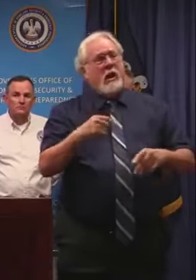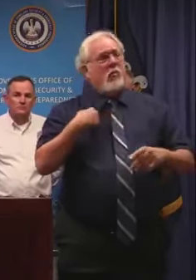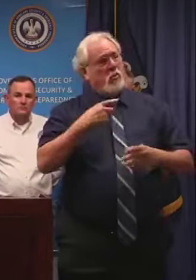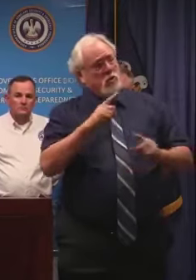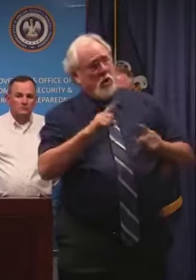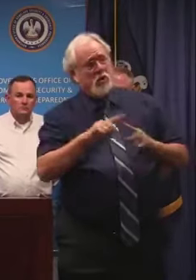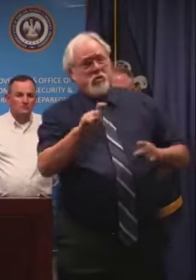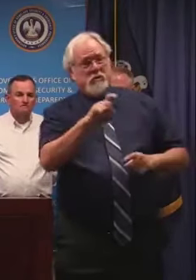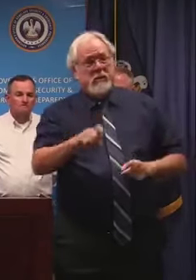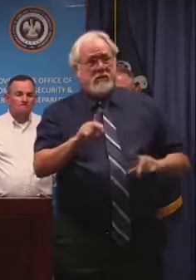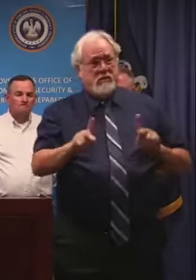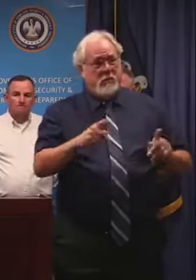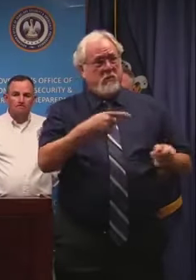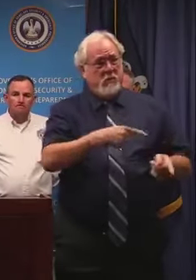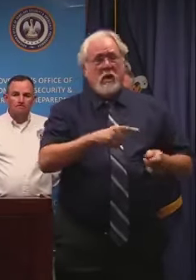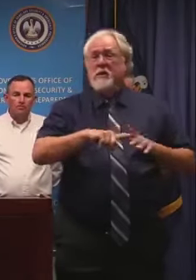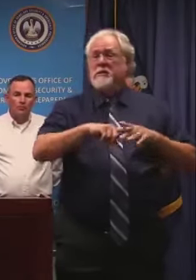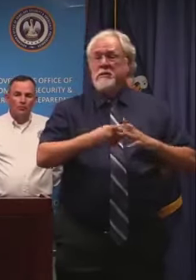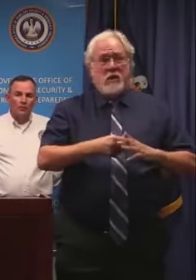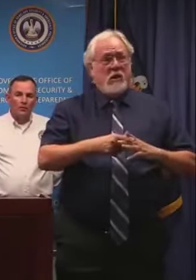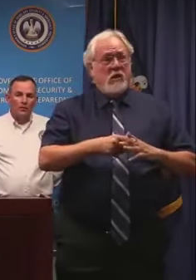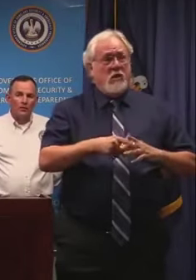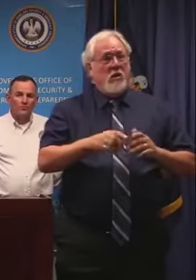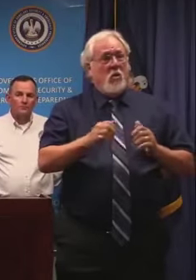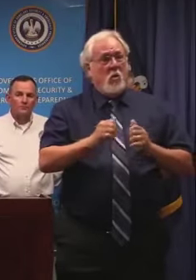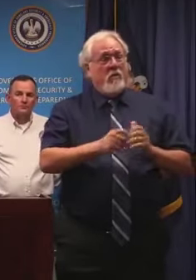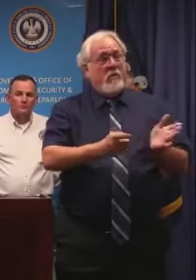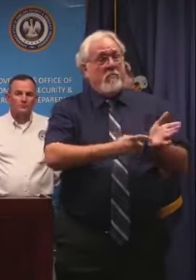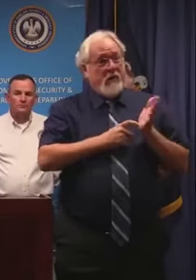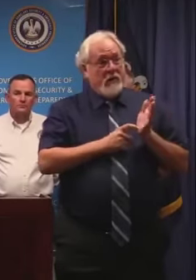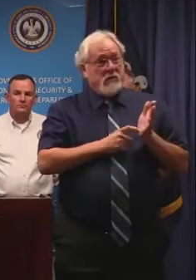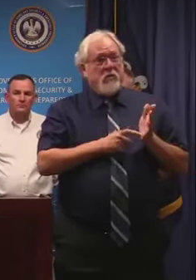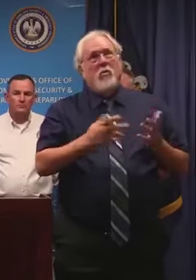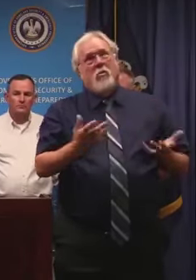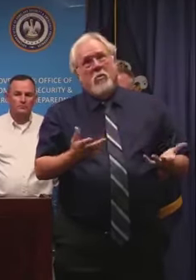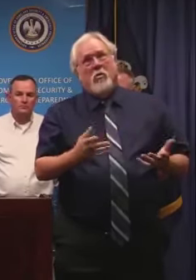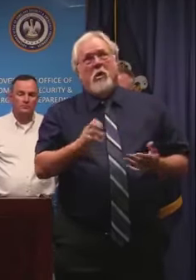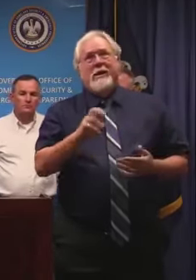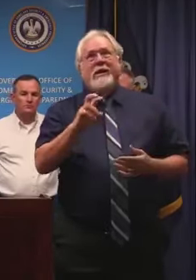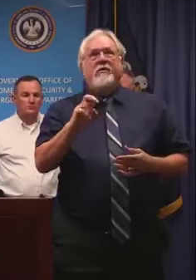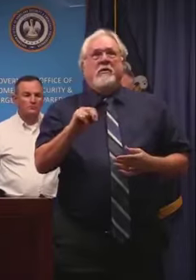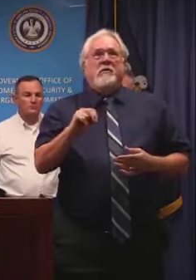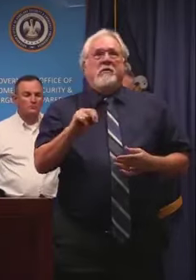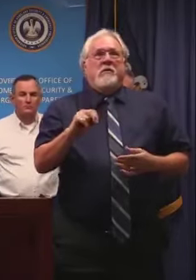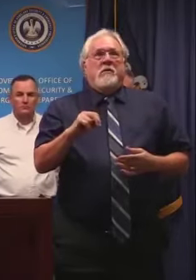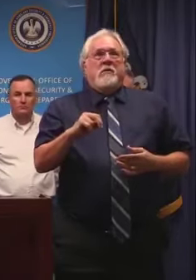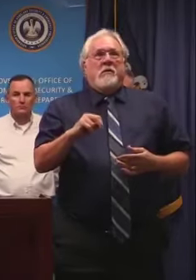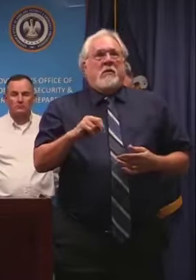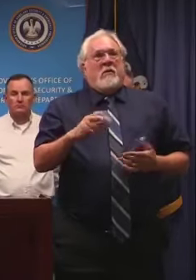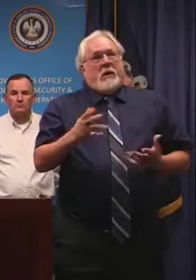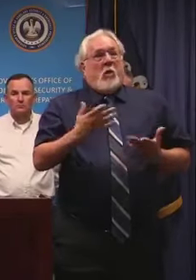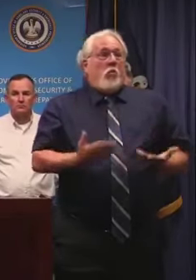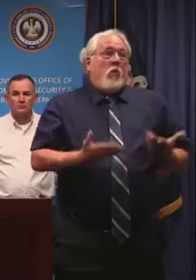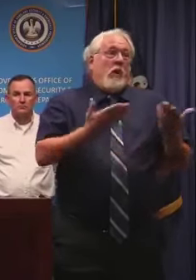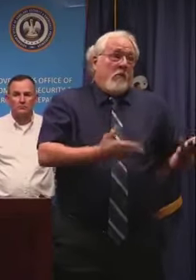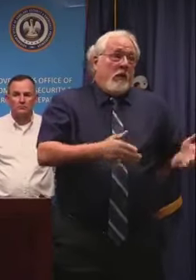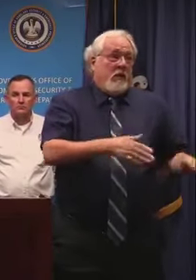Texas, because if they start with mandatory, or I guess even just